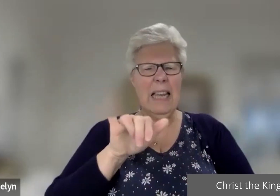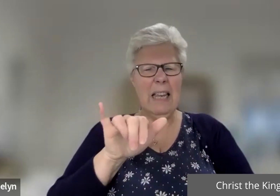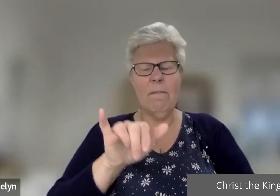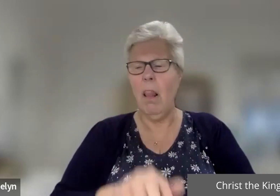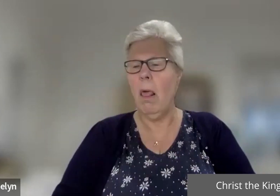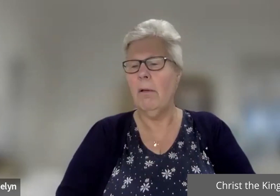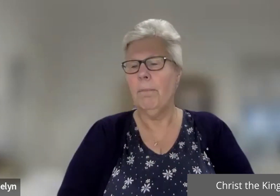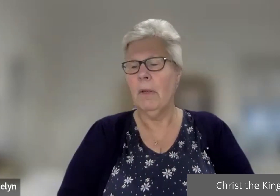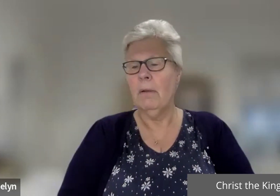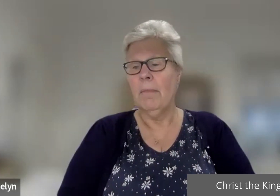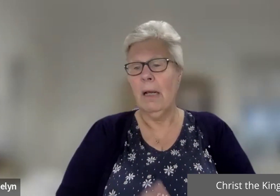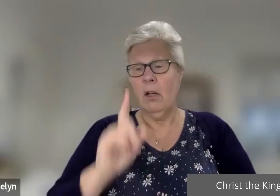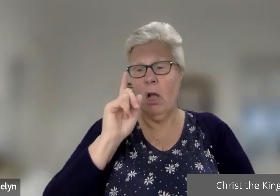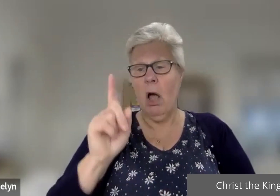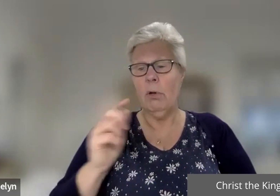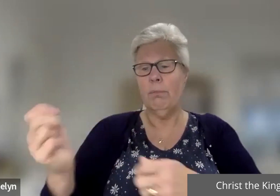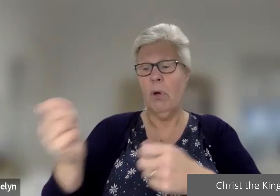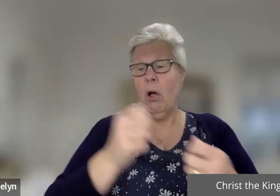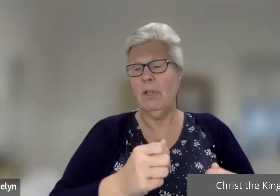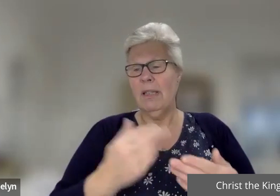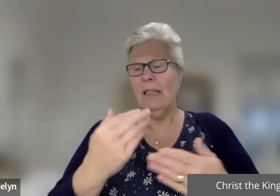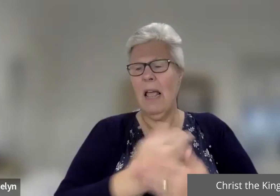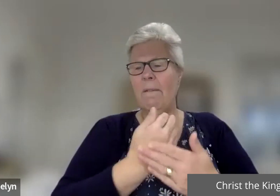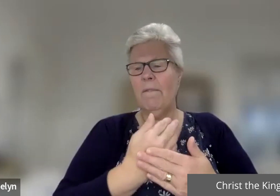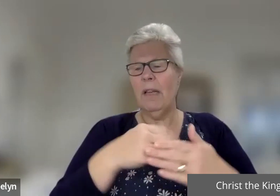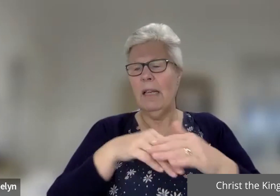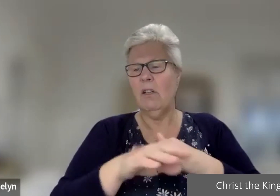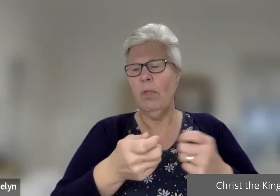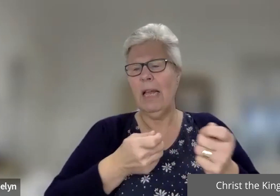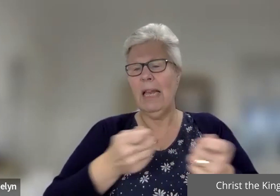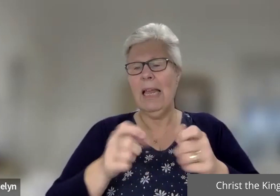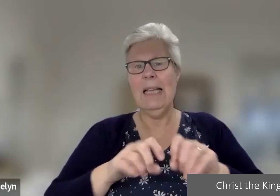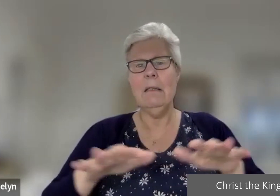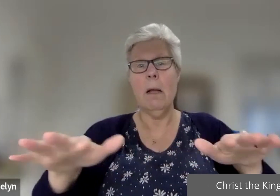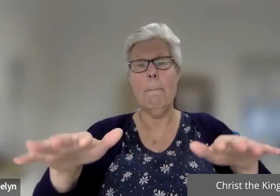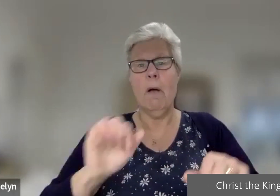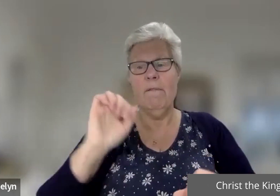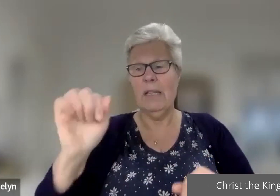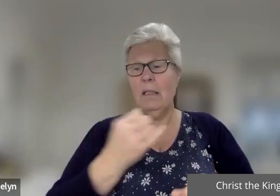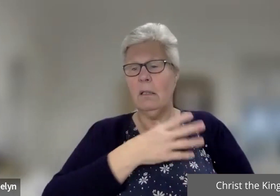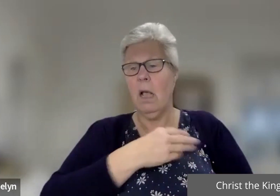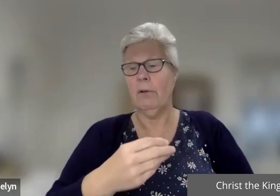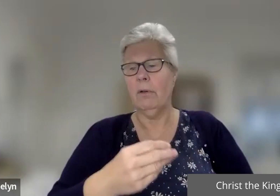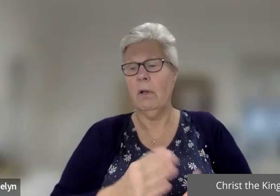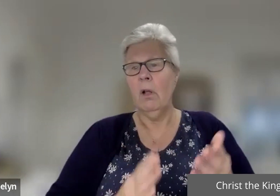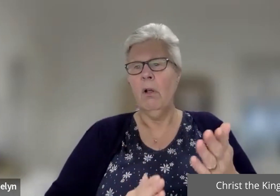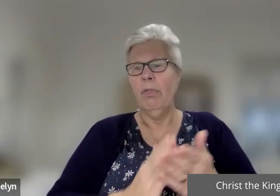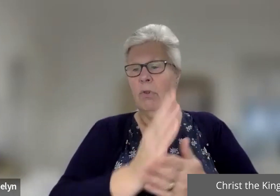and evil. God brought us safely into the kingdom of his